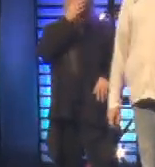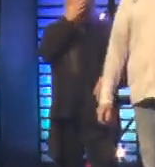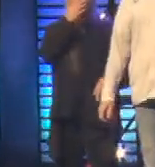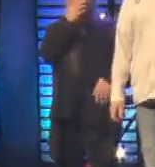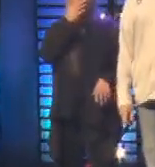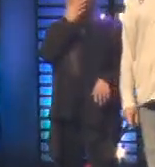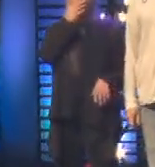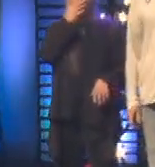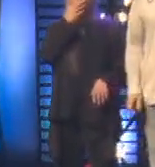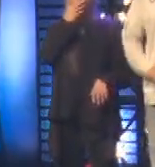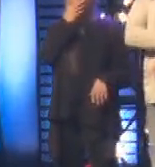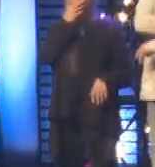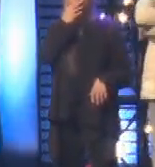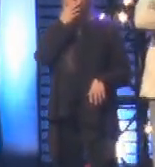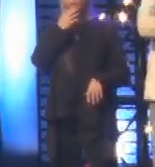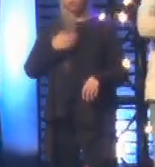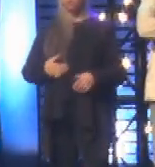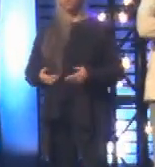I know he's here.